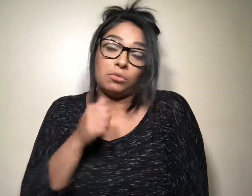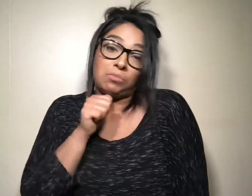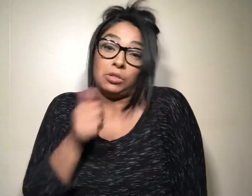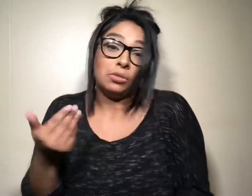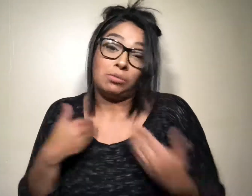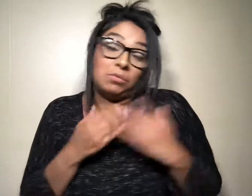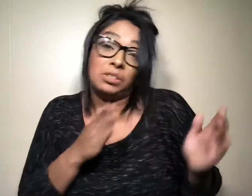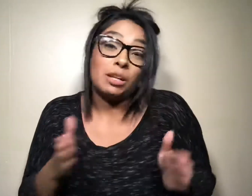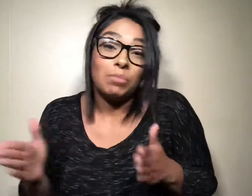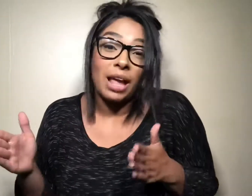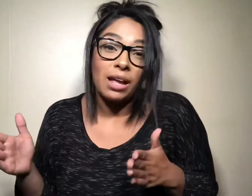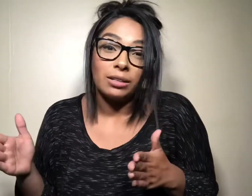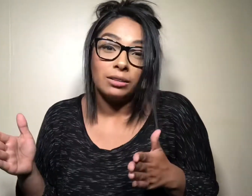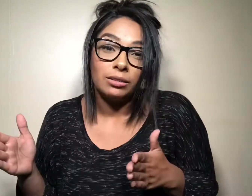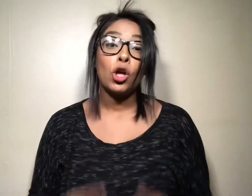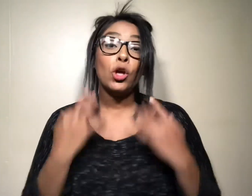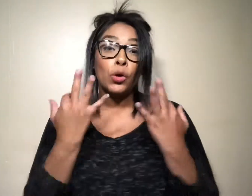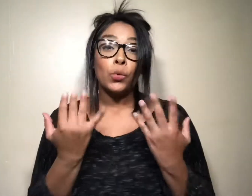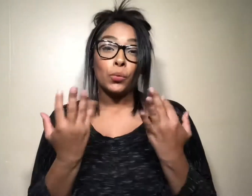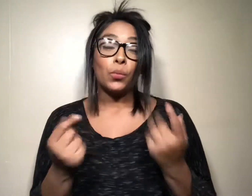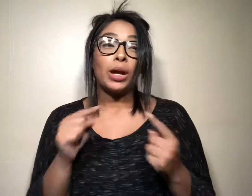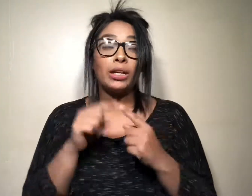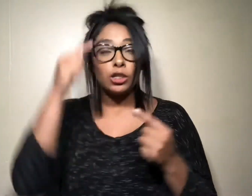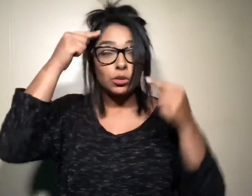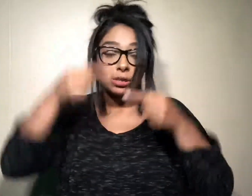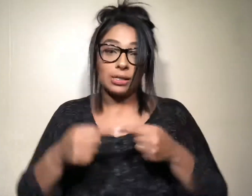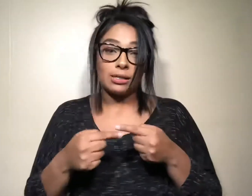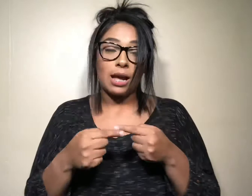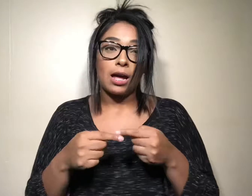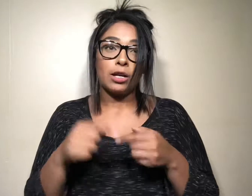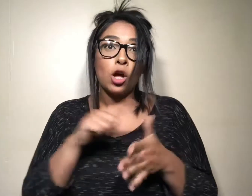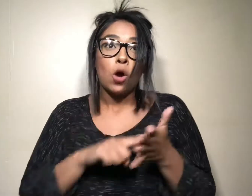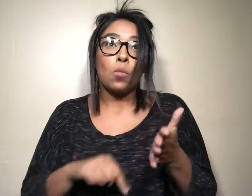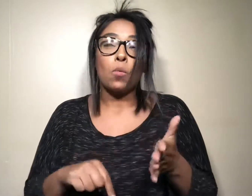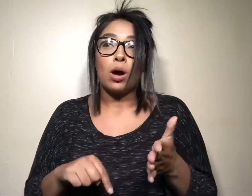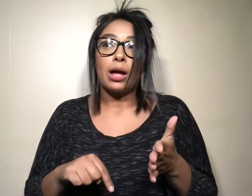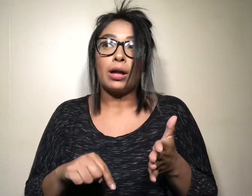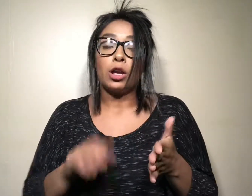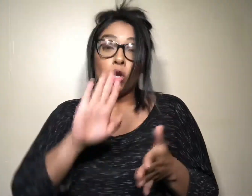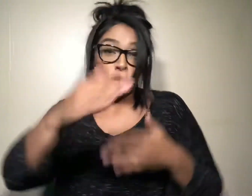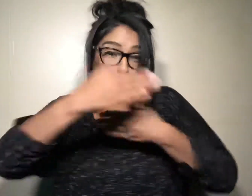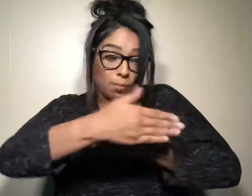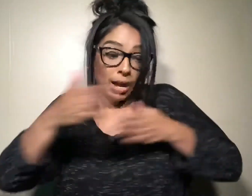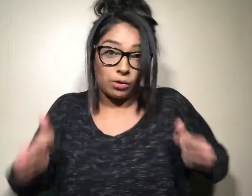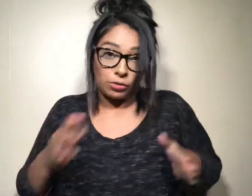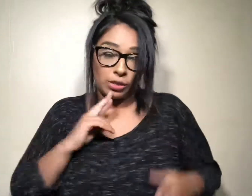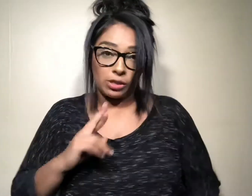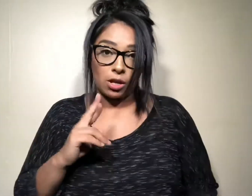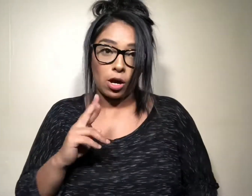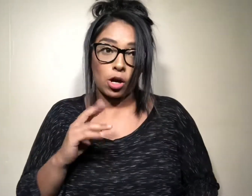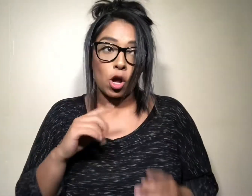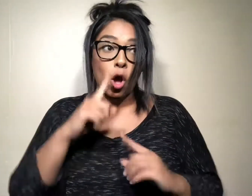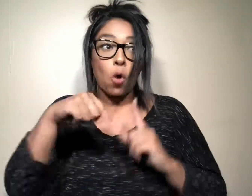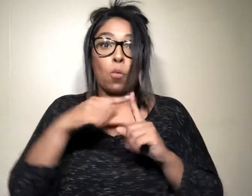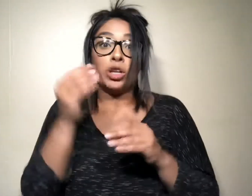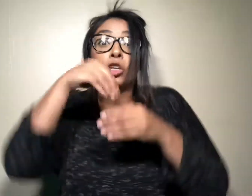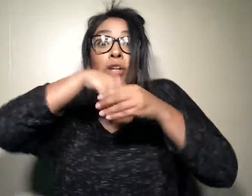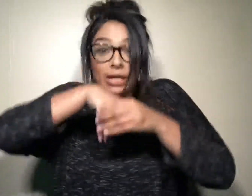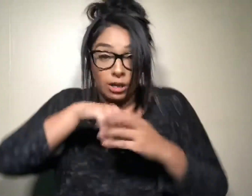you just didn't plan. Waiting to decide what your boundaries are when